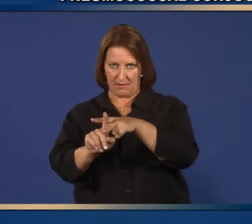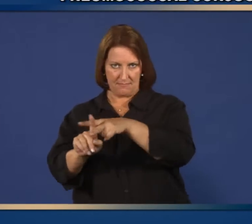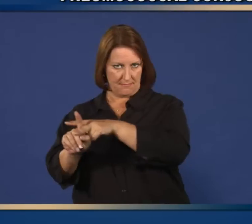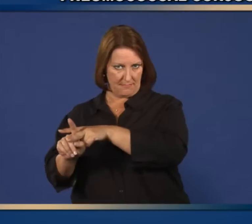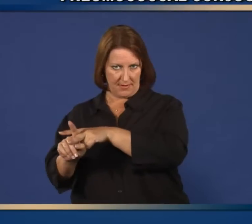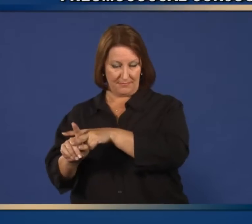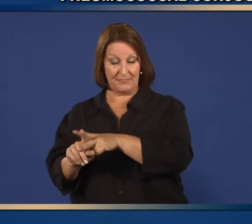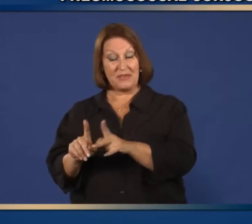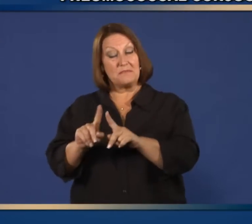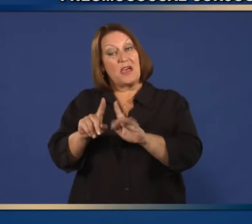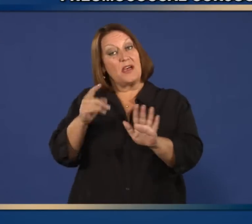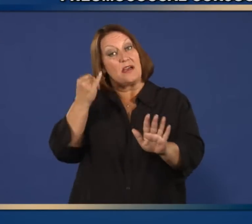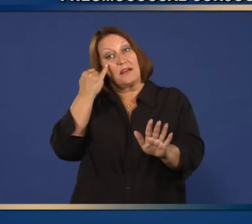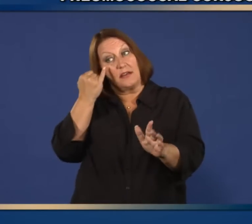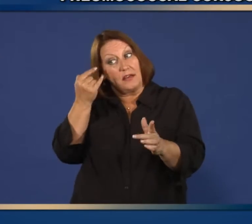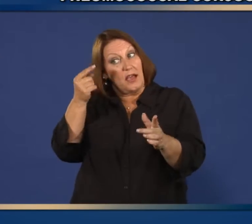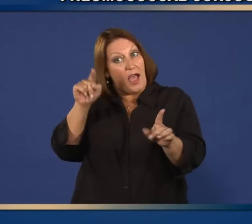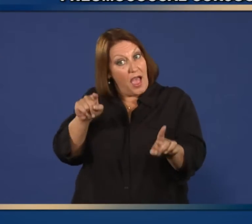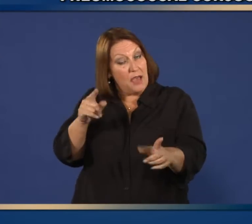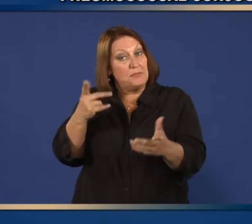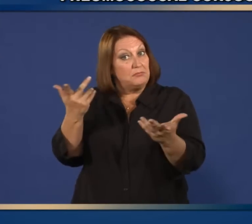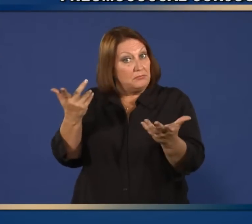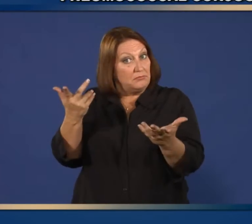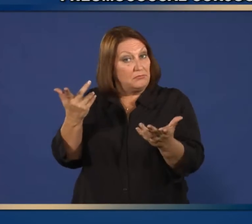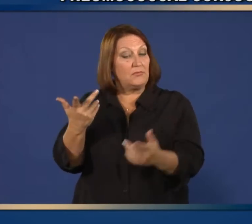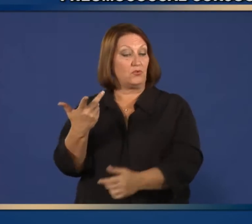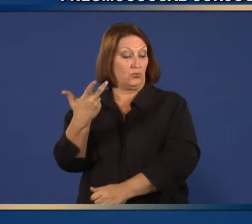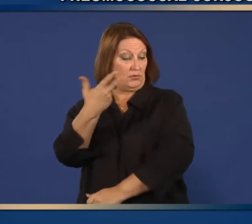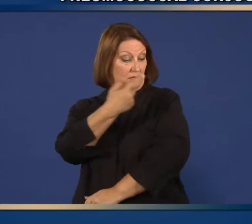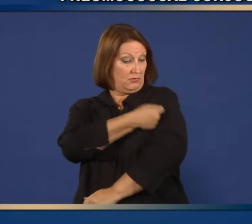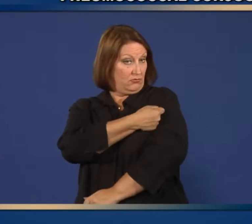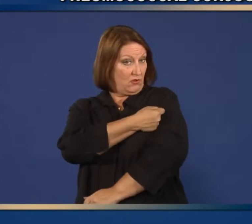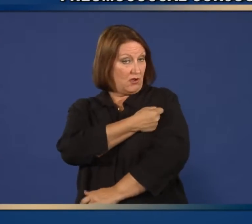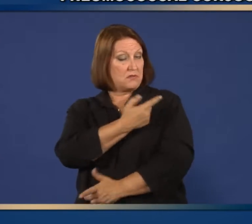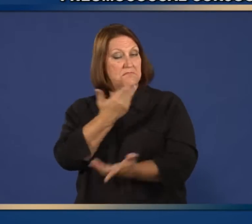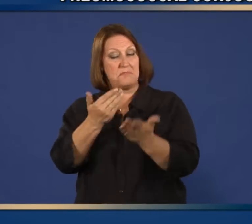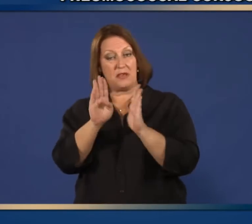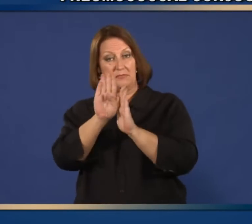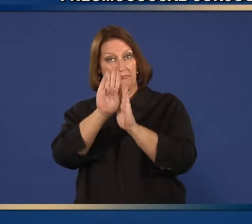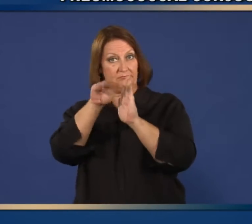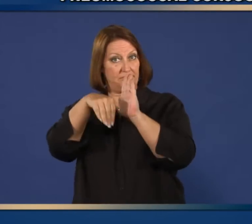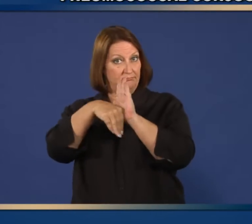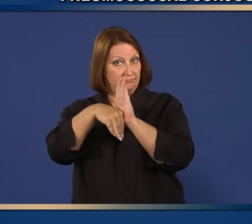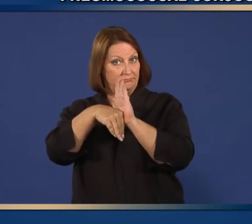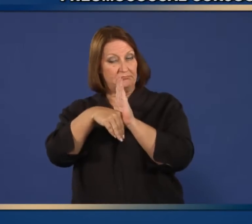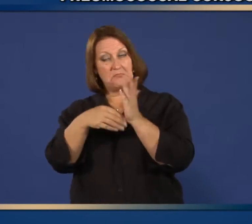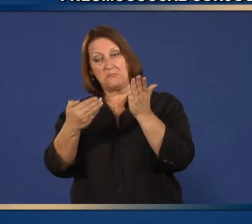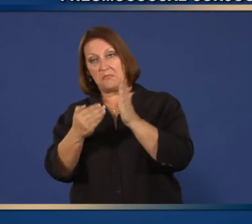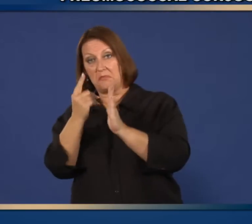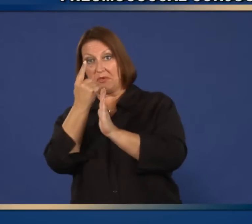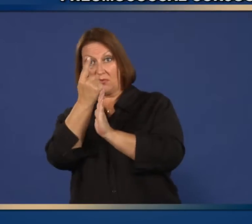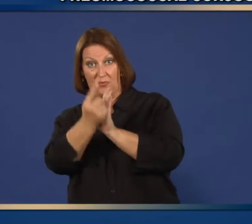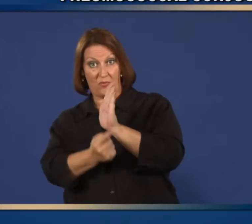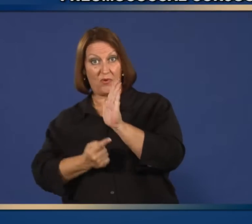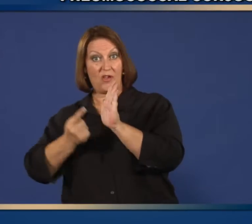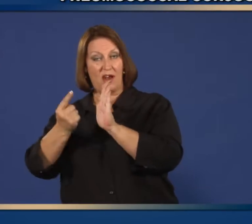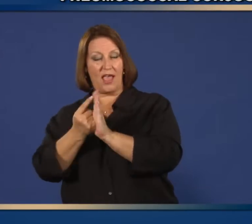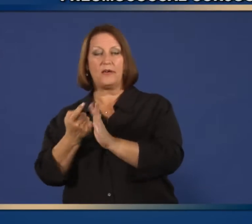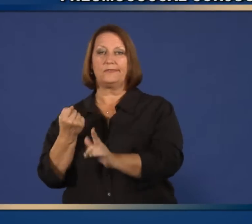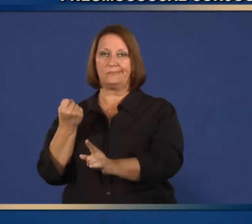it would be within a few minutes to a few hours after the vaccination.